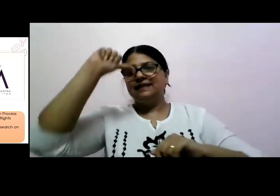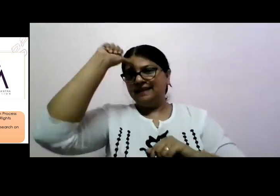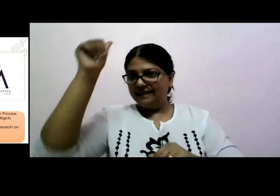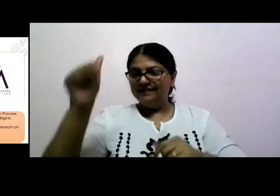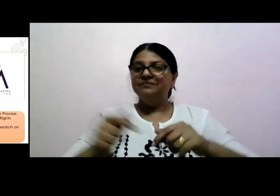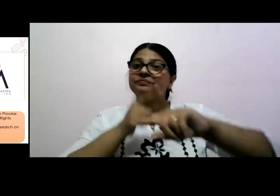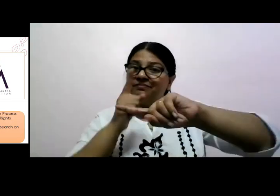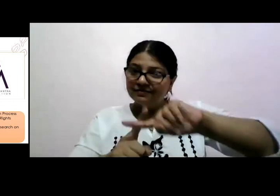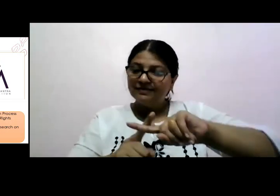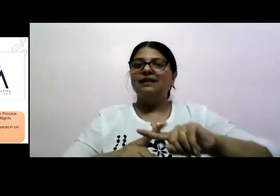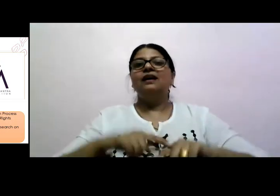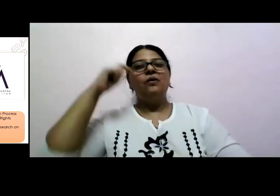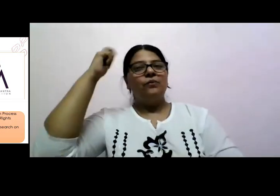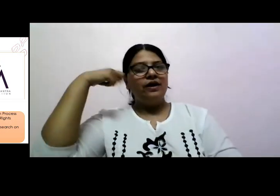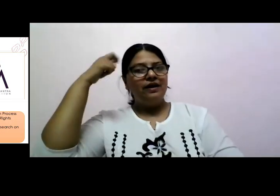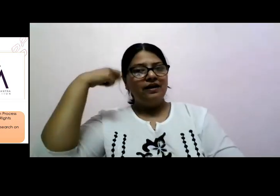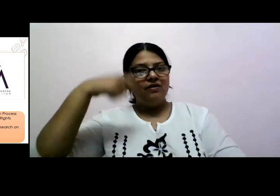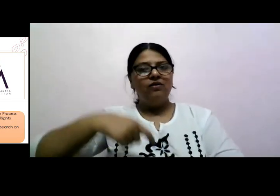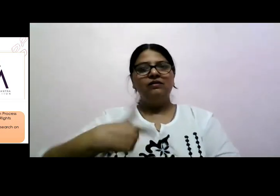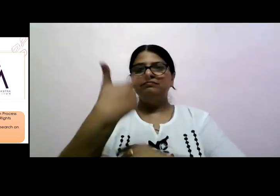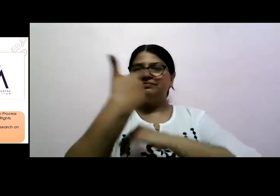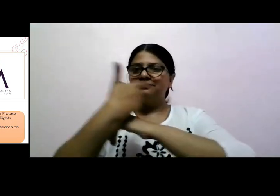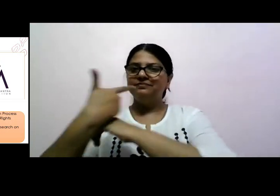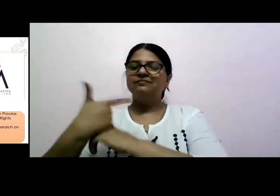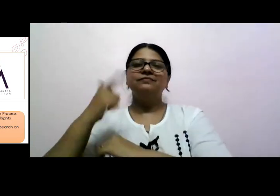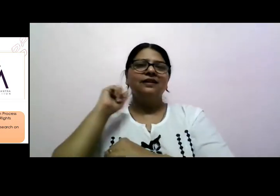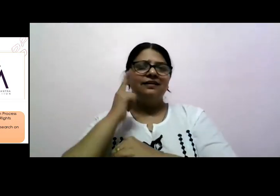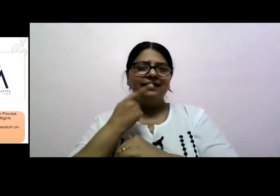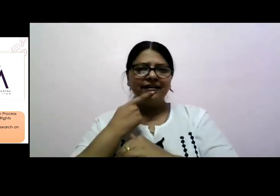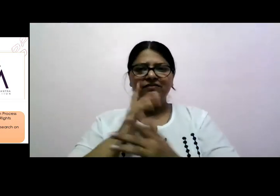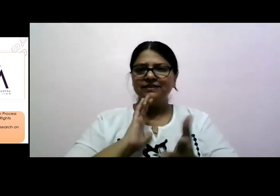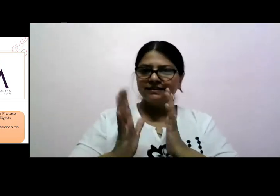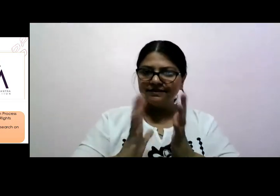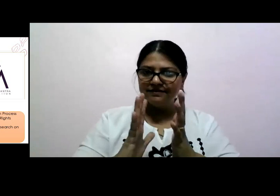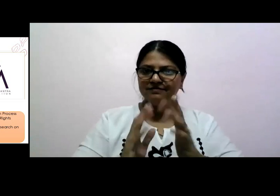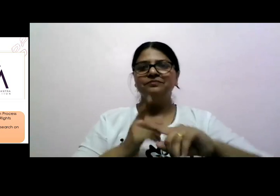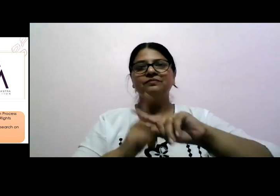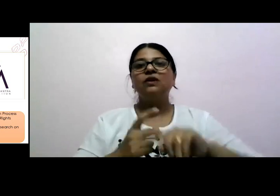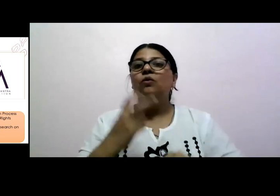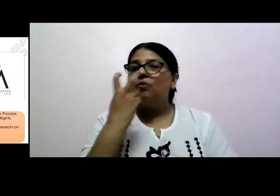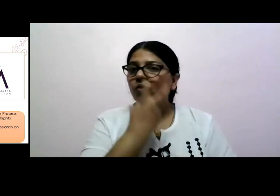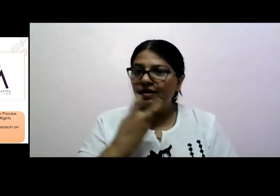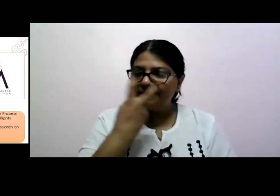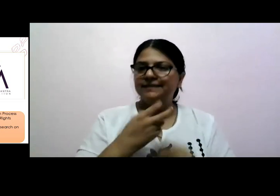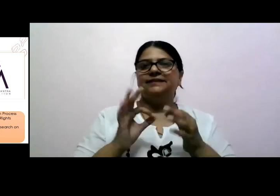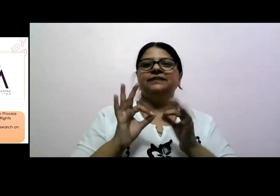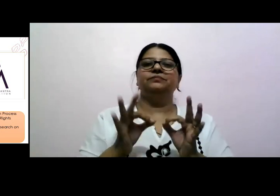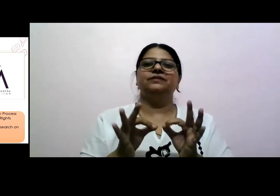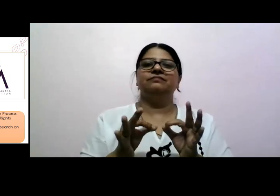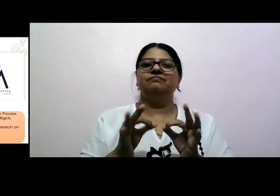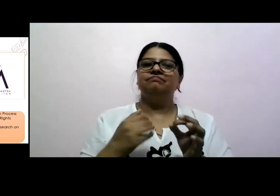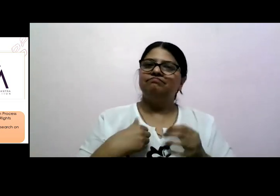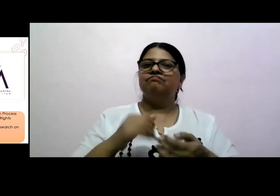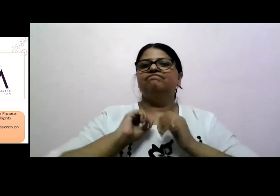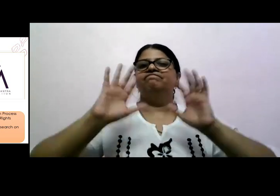We had written open letter and that was translated in ISL. Okay, so we have different signers, deaf signers,